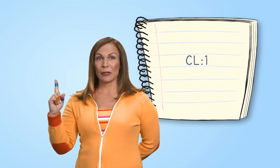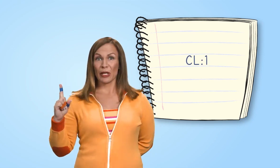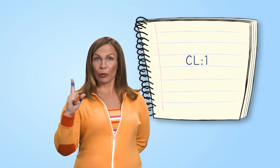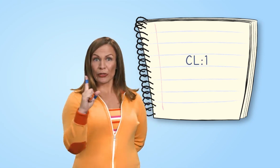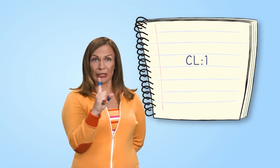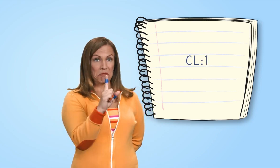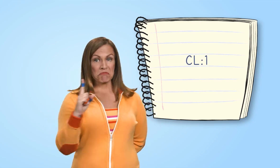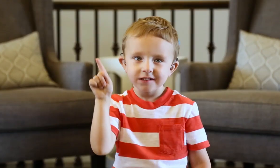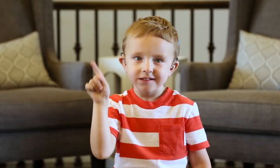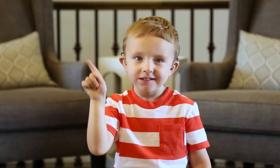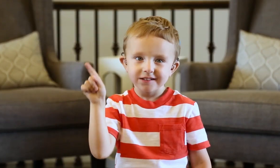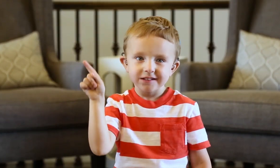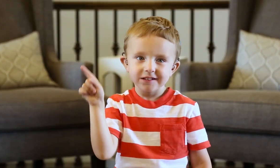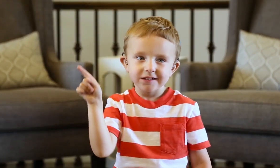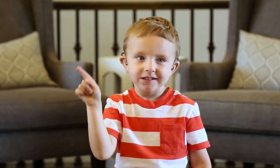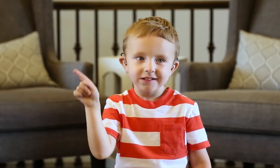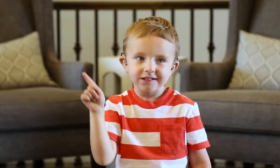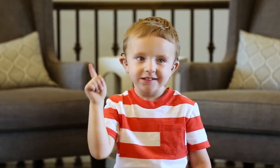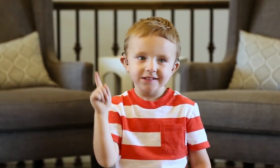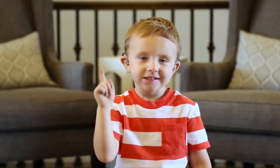a person walking along, going upstairs.